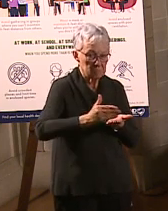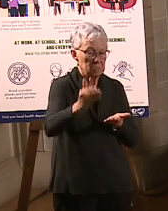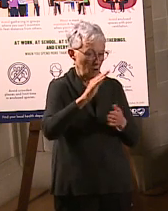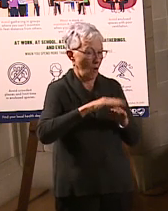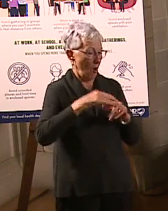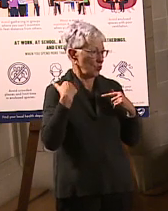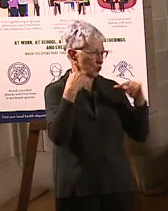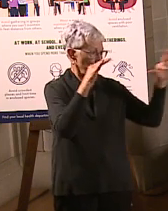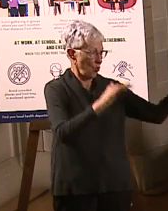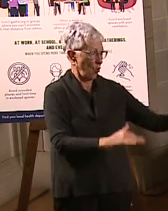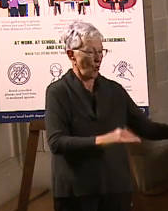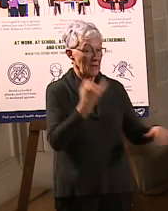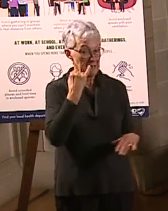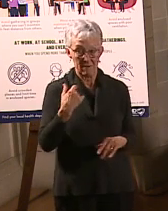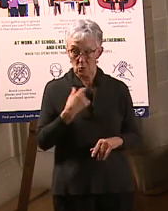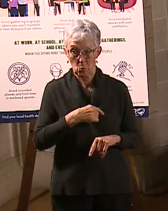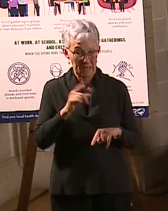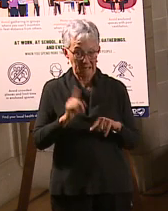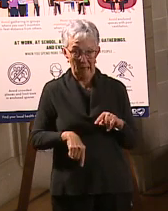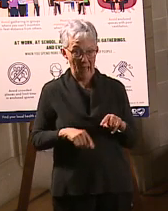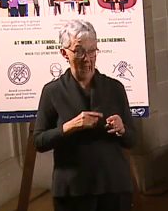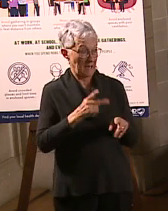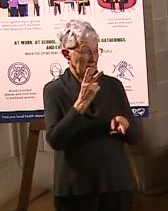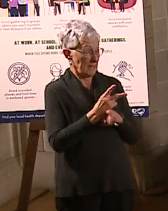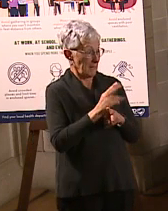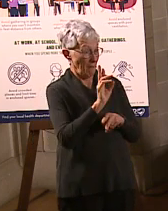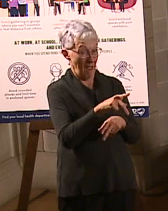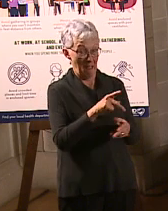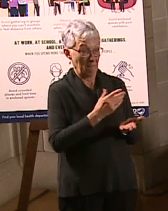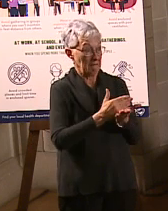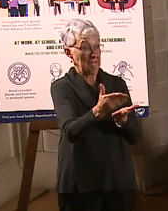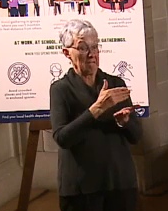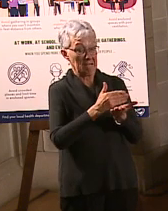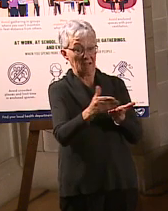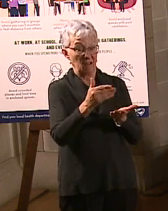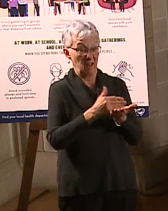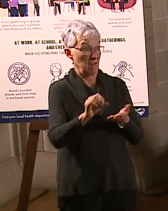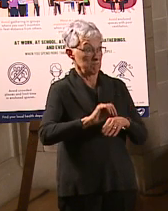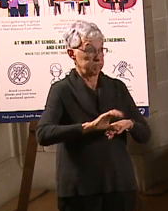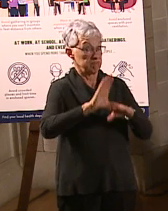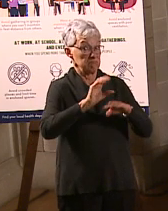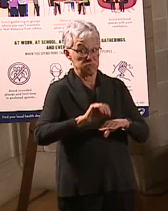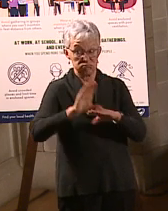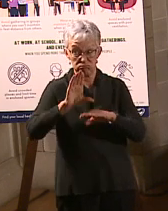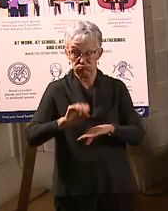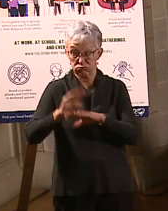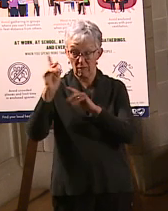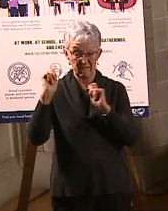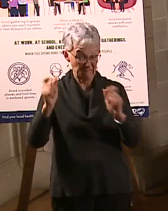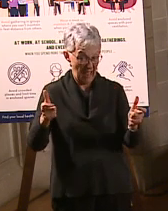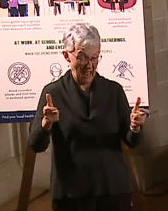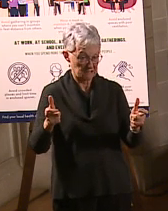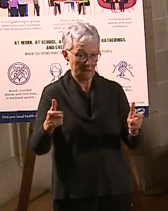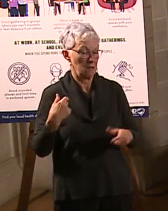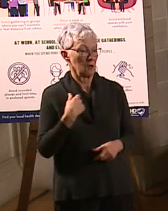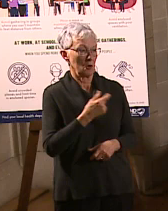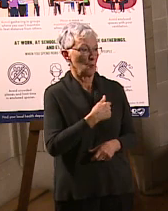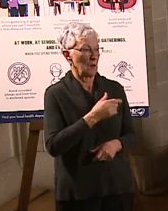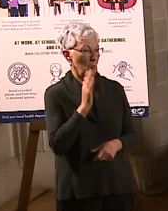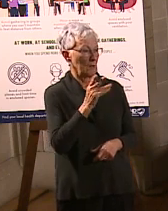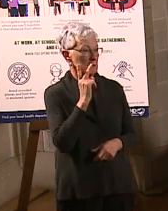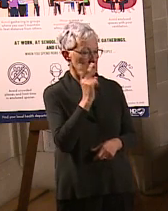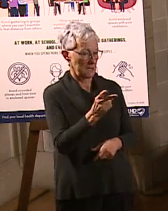which we're unable to keep up with the snowfall, that could change things. So what we're going to see is a continual decline throughout the